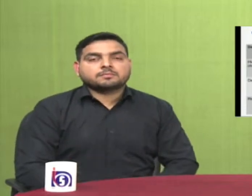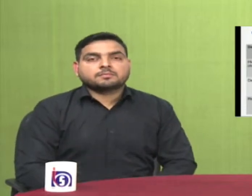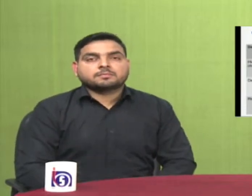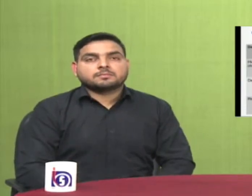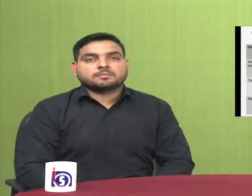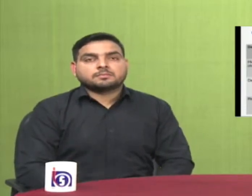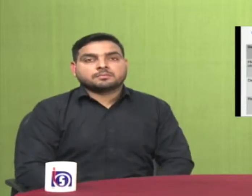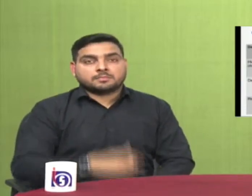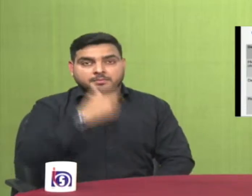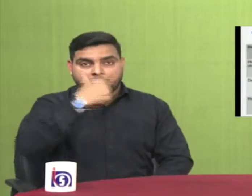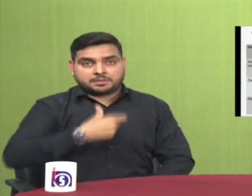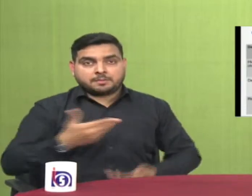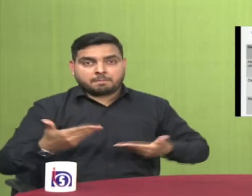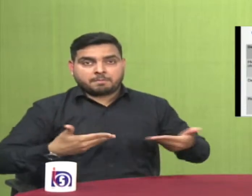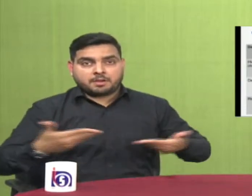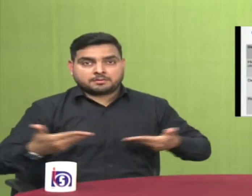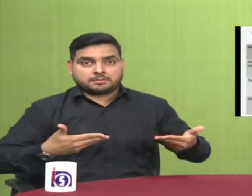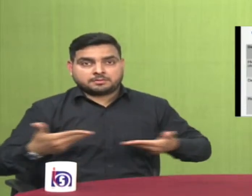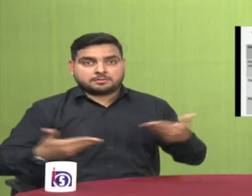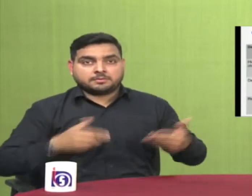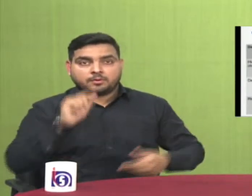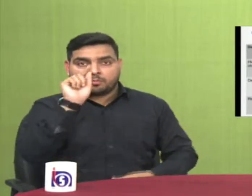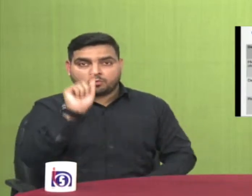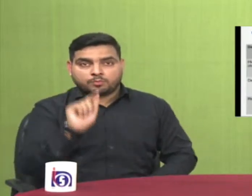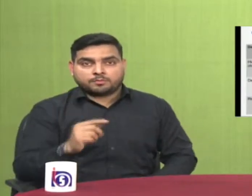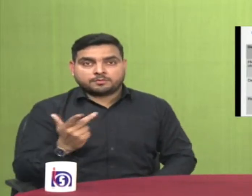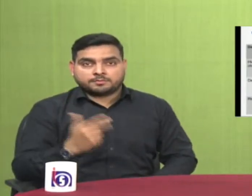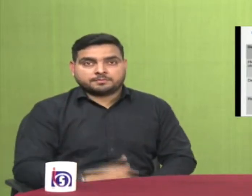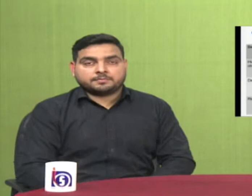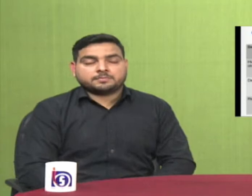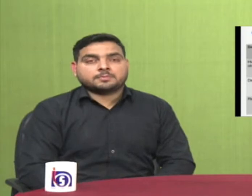First behavior is to hurt other children.